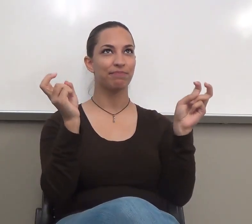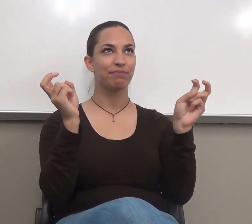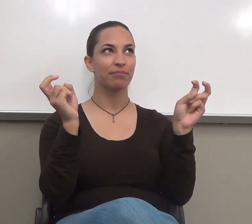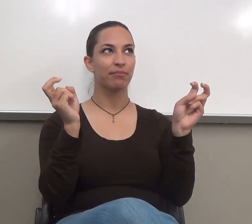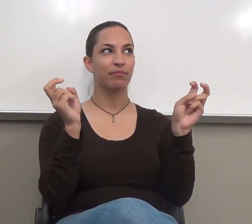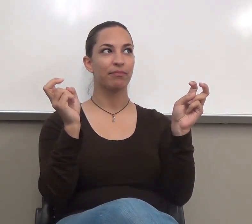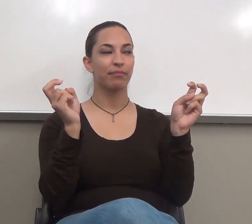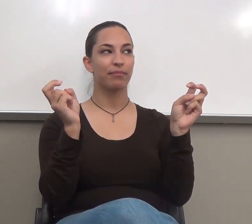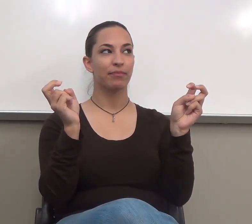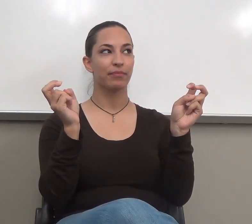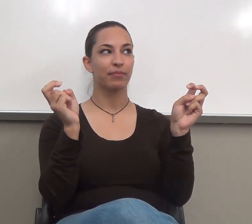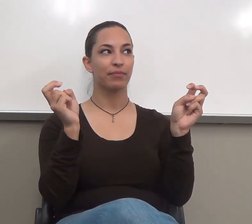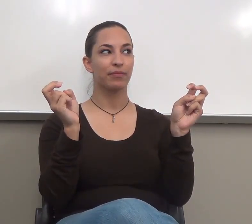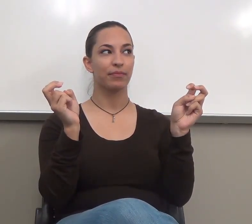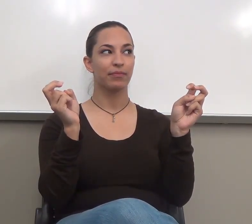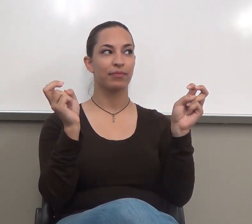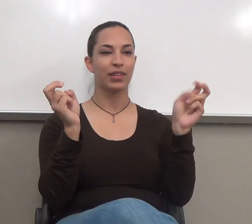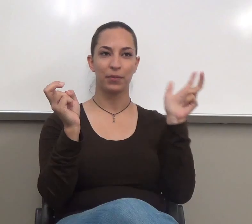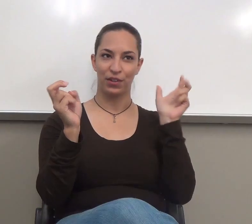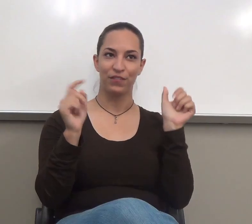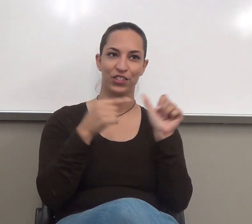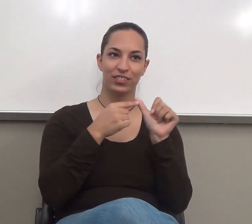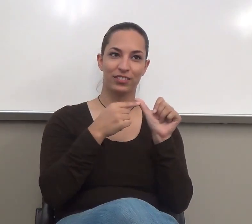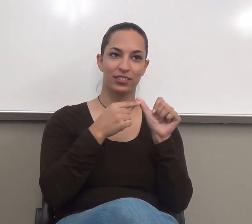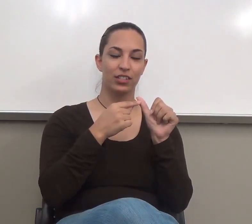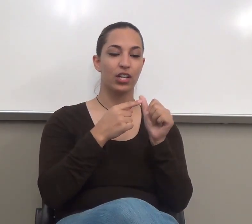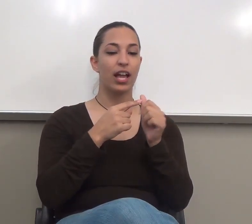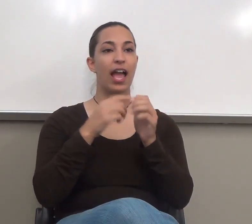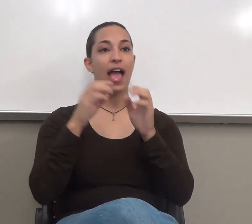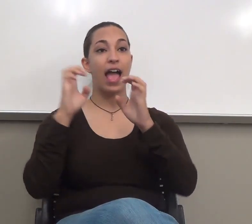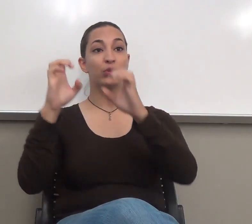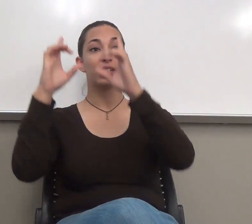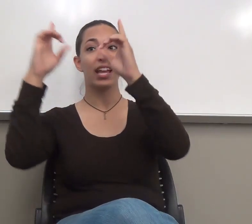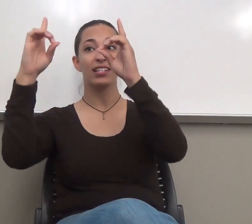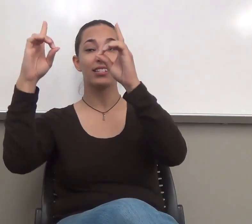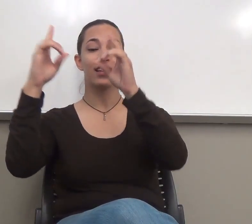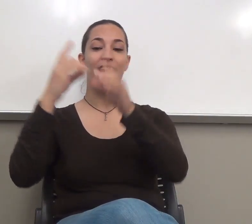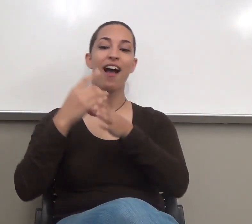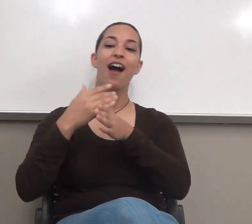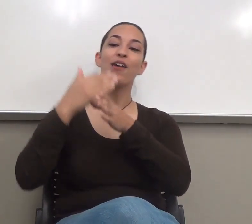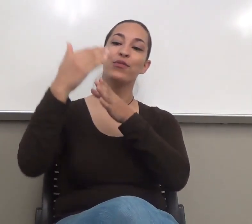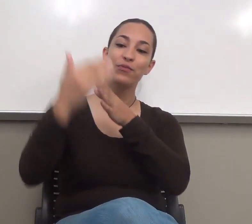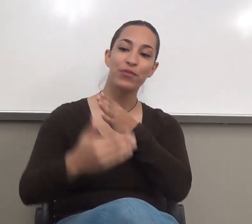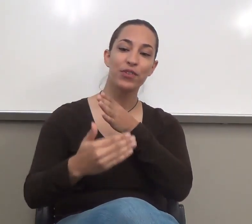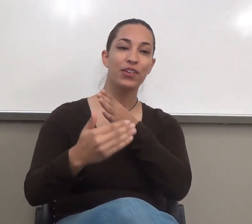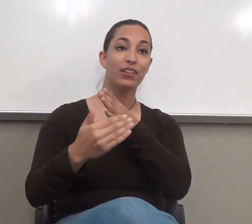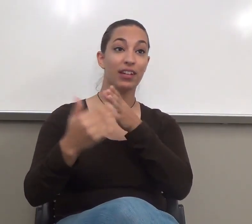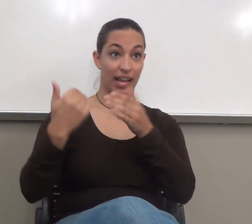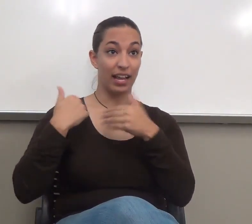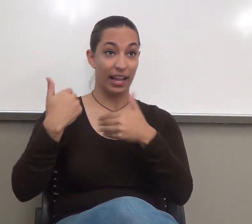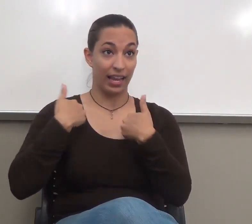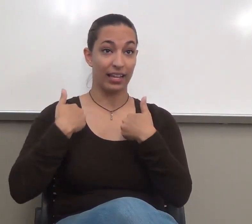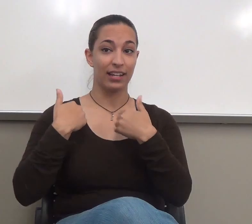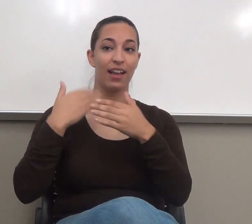say, here's why I think this. Okay? One quote that I always like for this